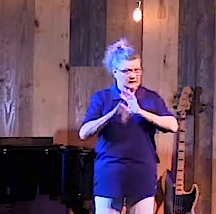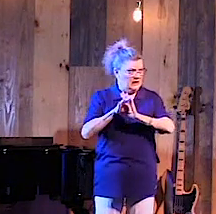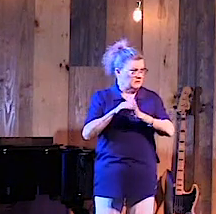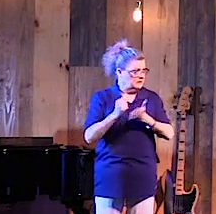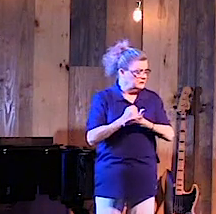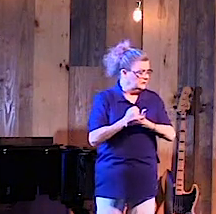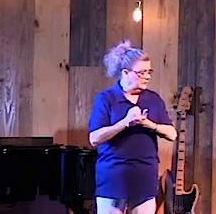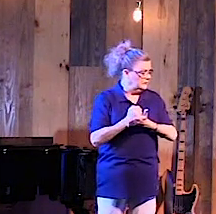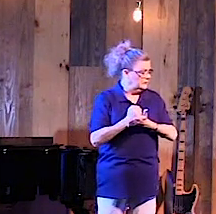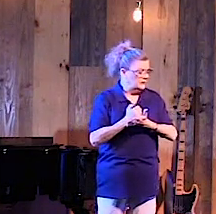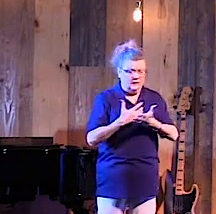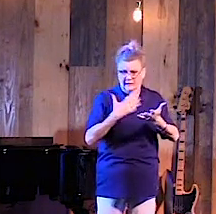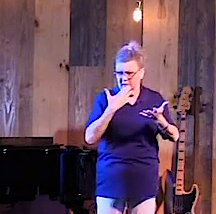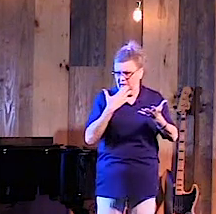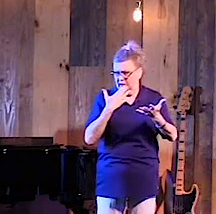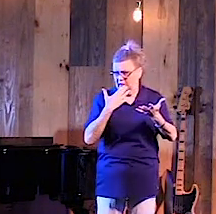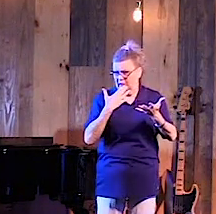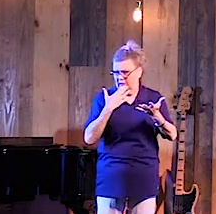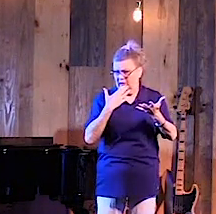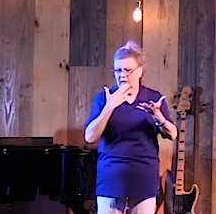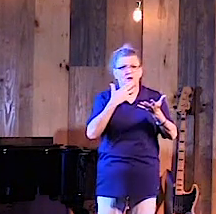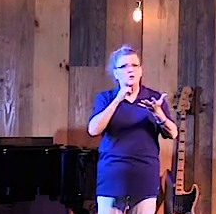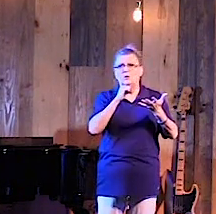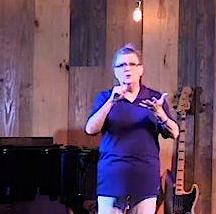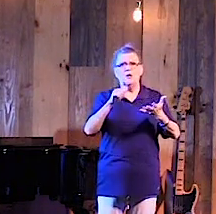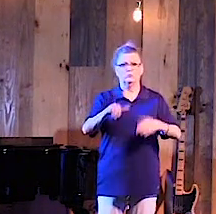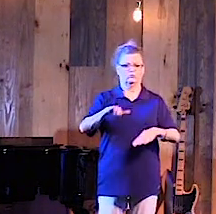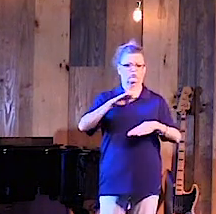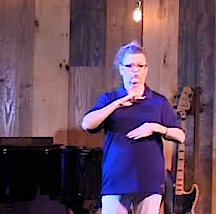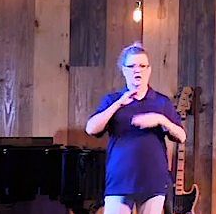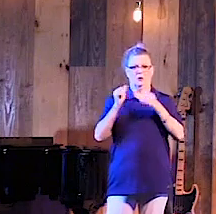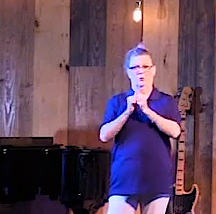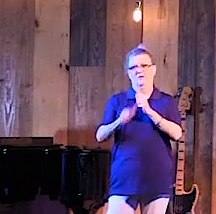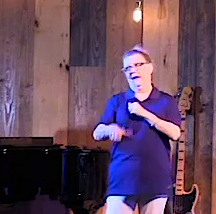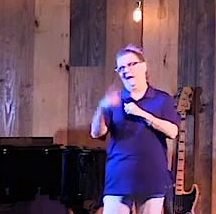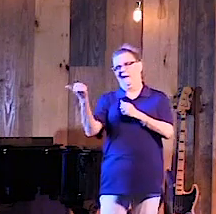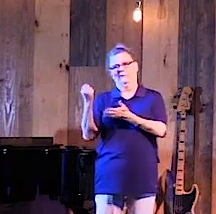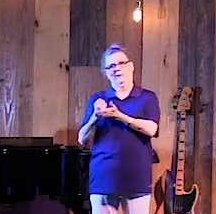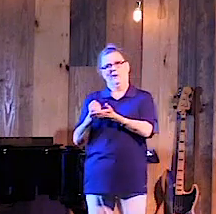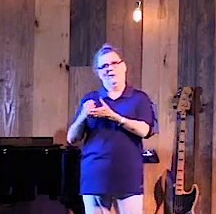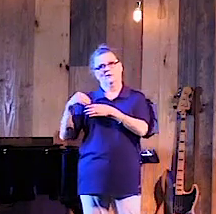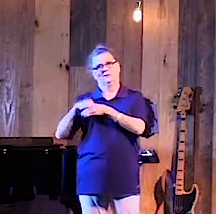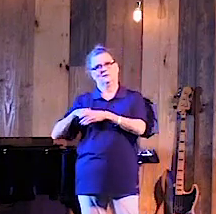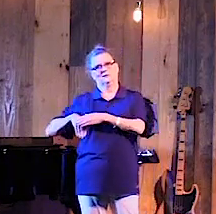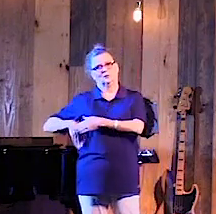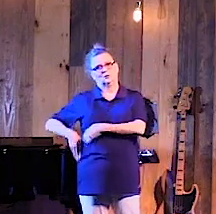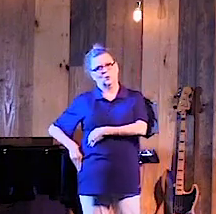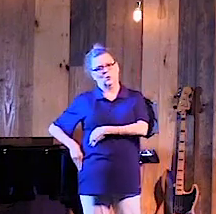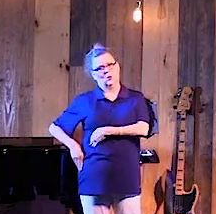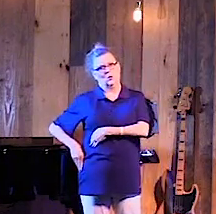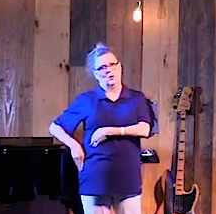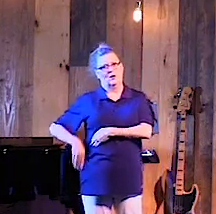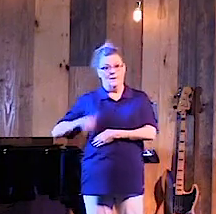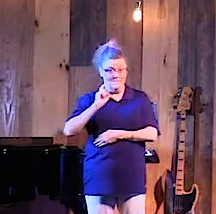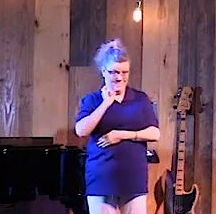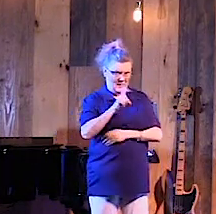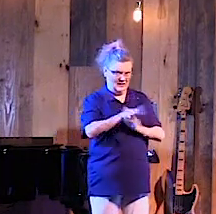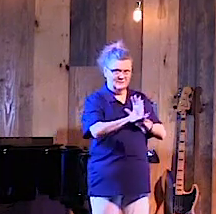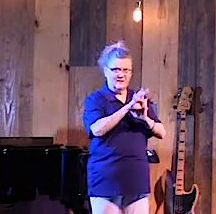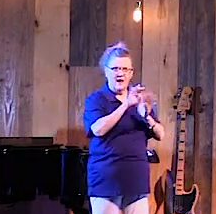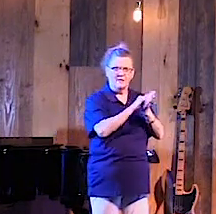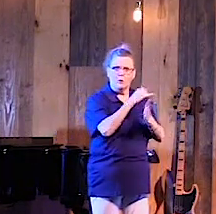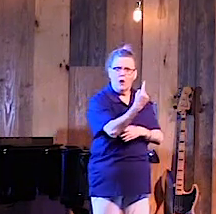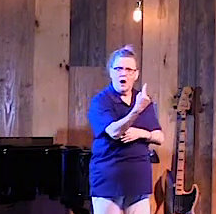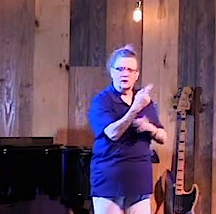right? You're not content with the other 6 you have in your wallet, right? You just got to find the one that you've lost.